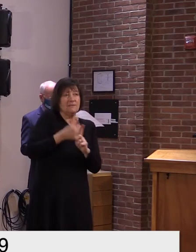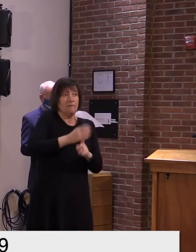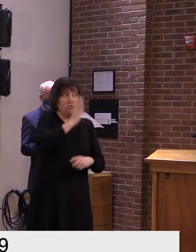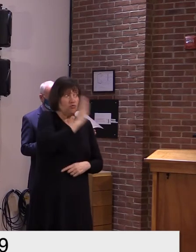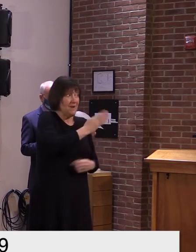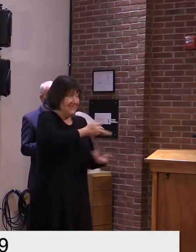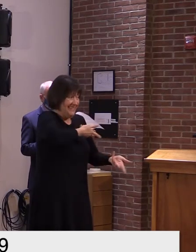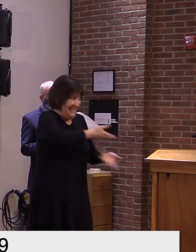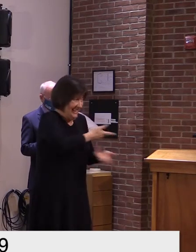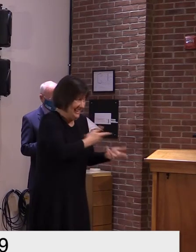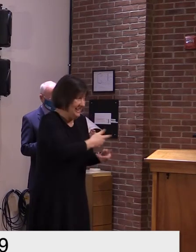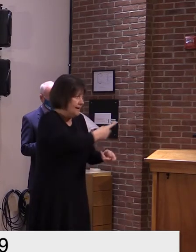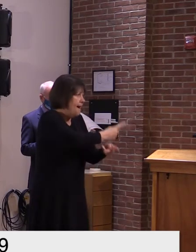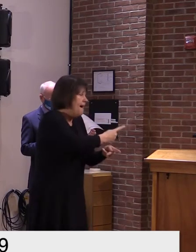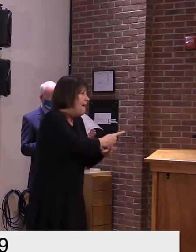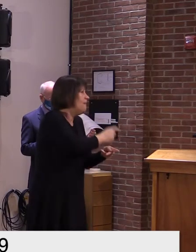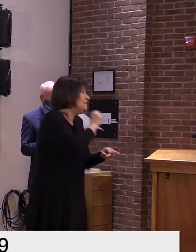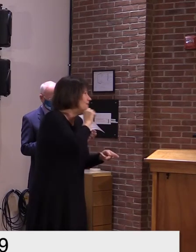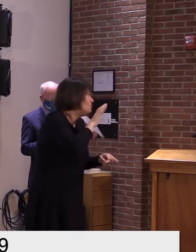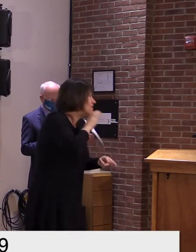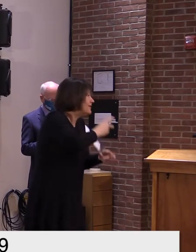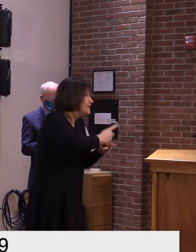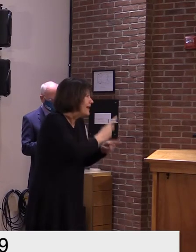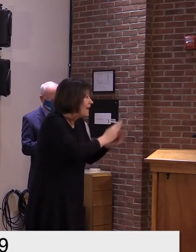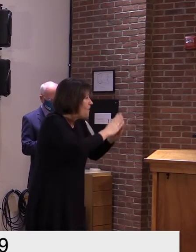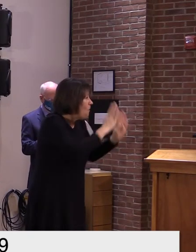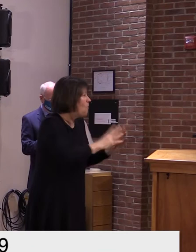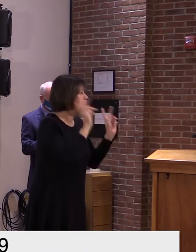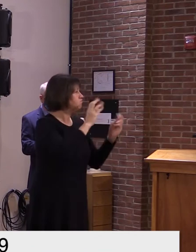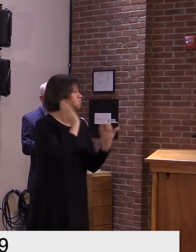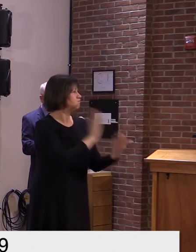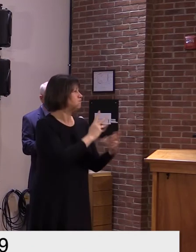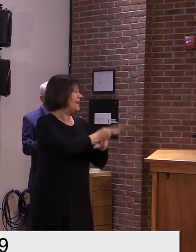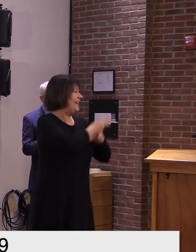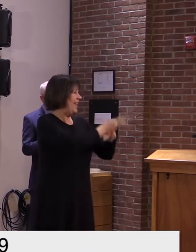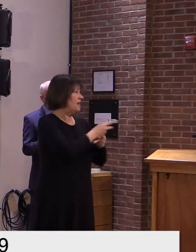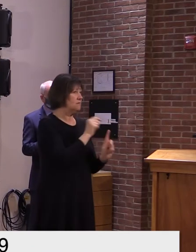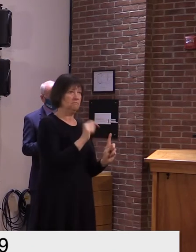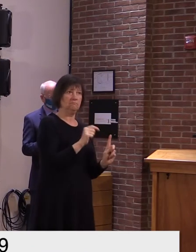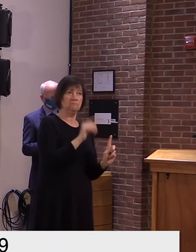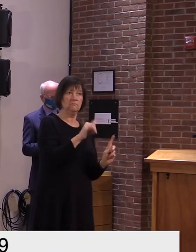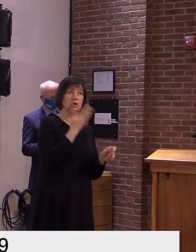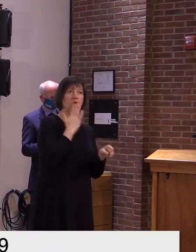Vermonters in their homes as part of the delivery of health care, that is all that it requires.